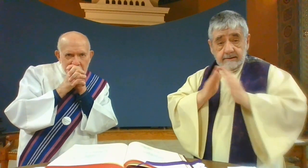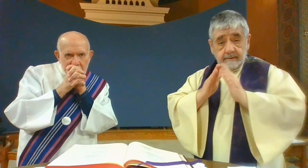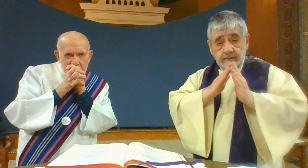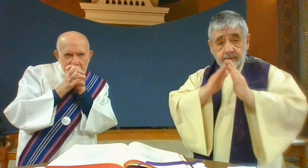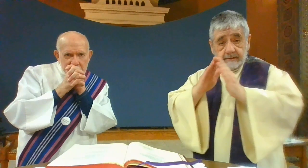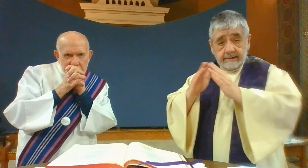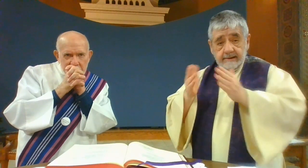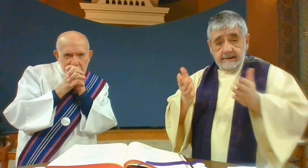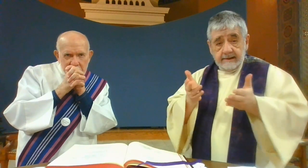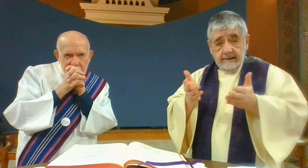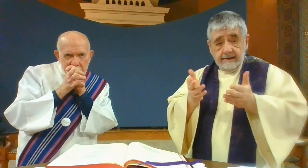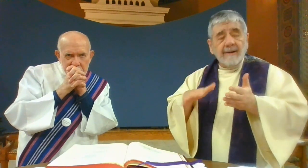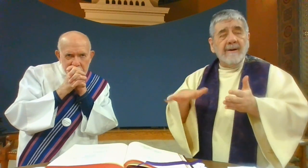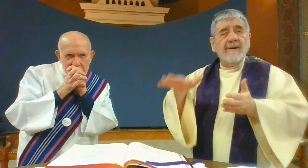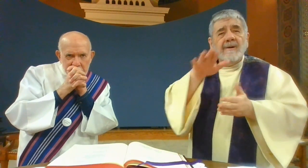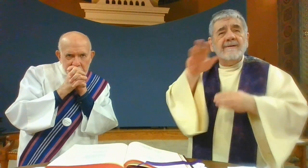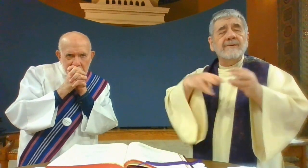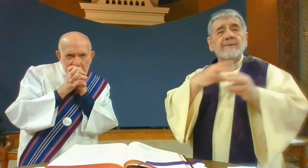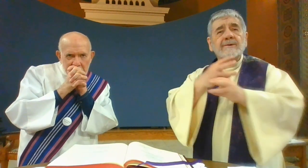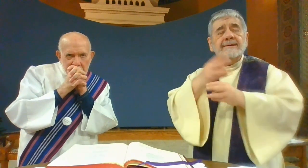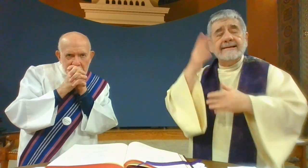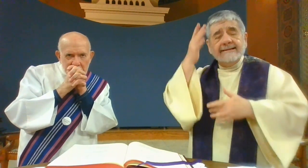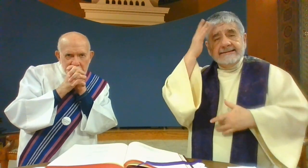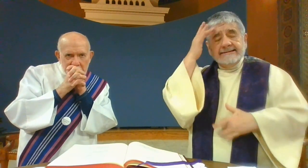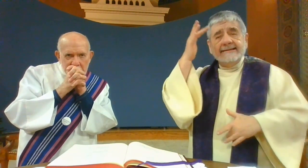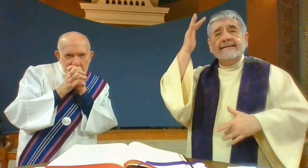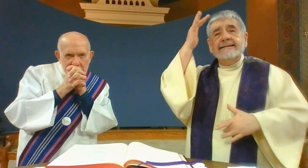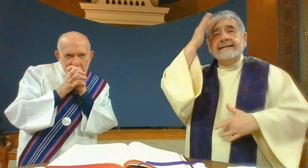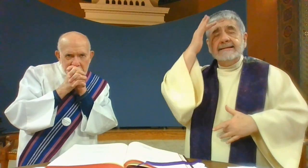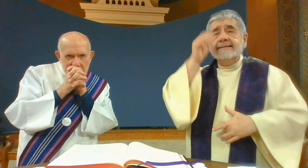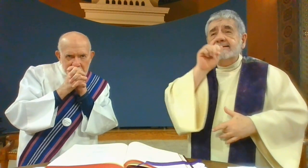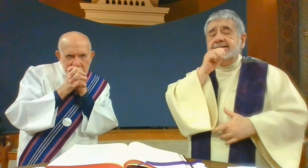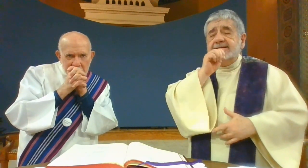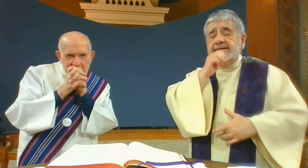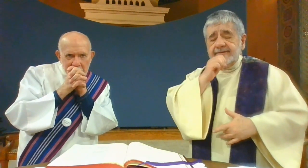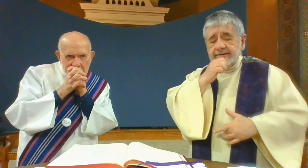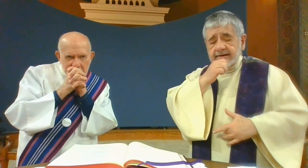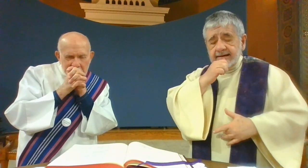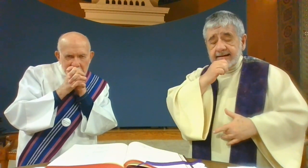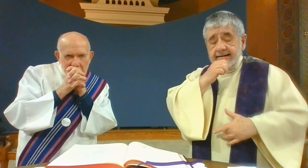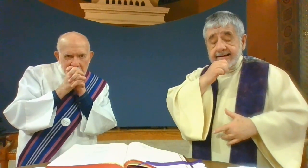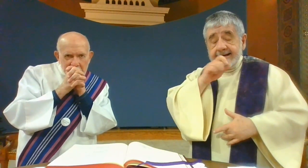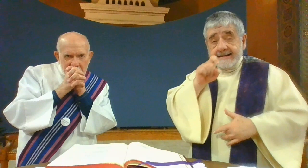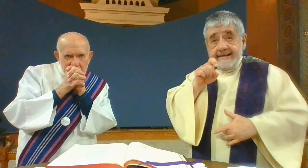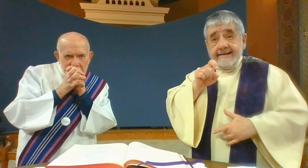for people in our community and throughout the world that are sick and suffering